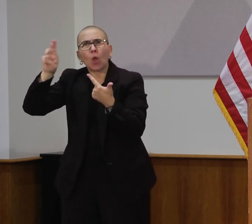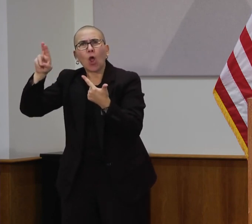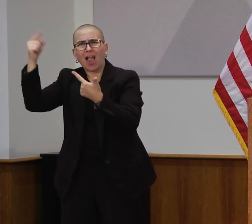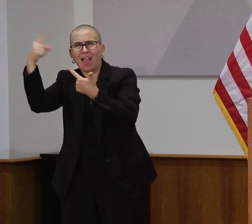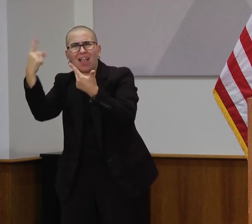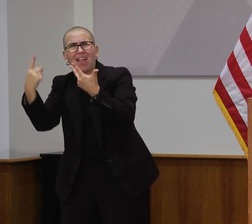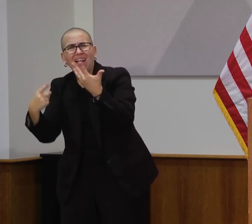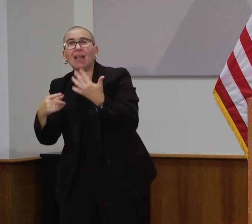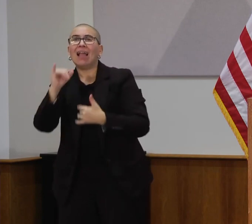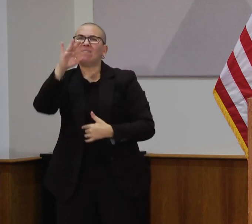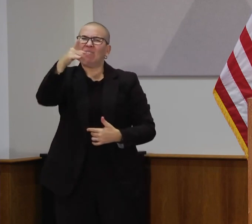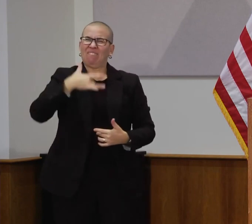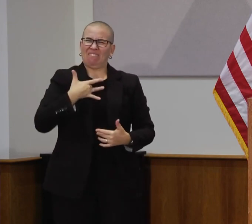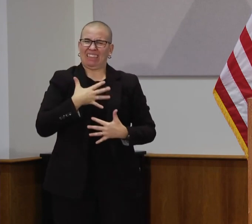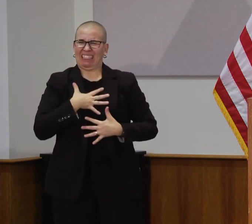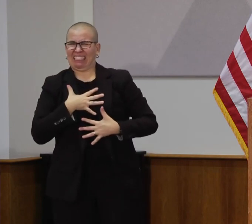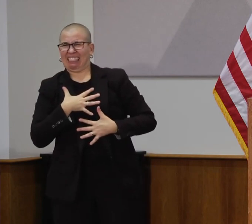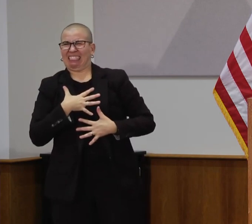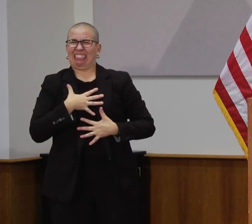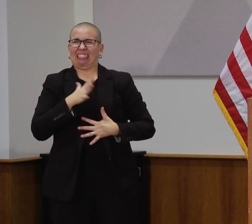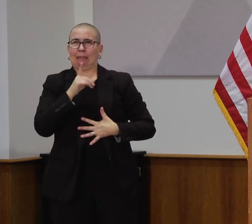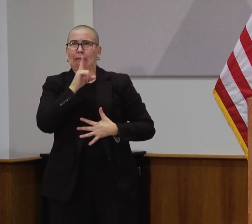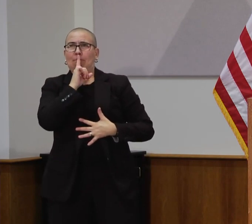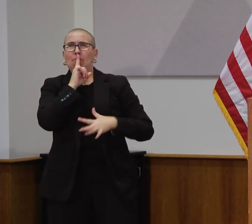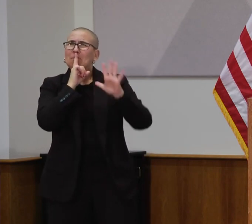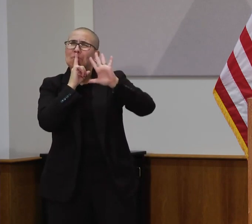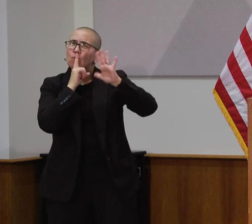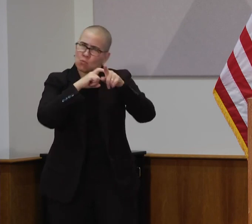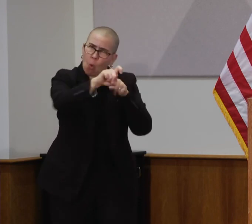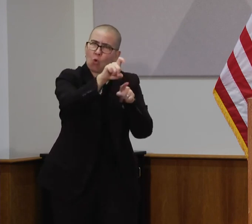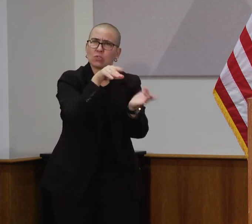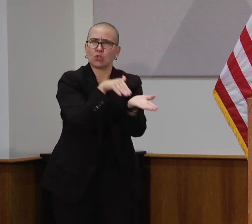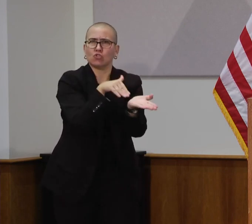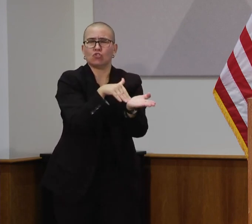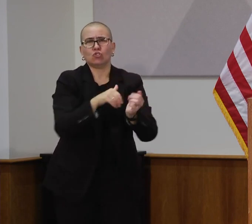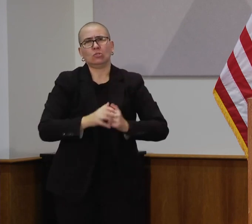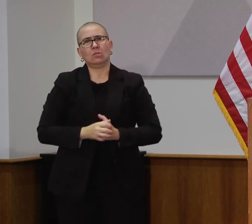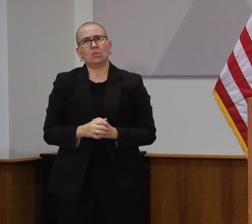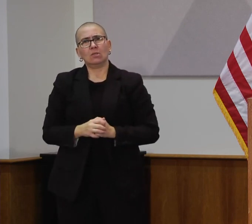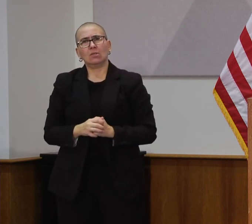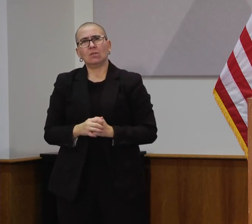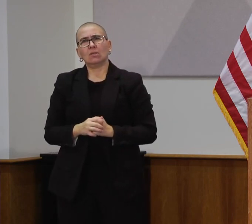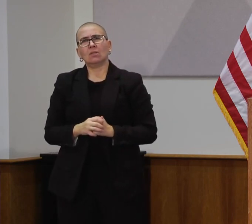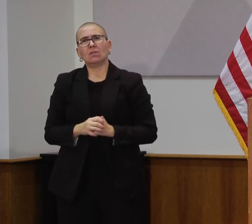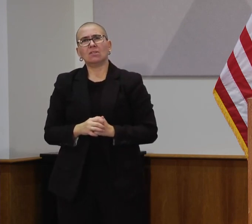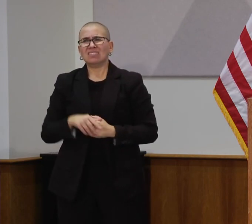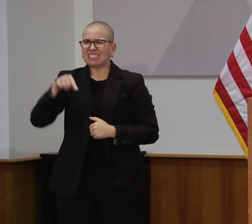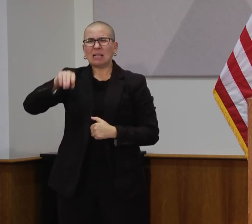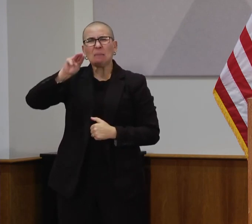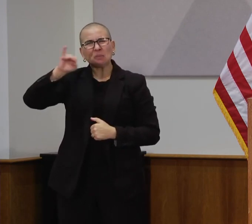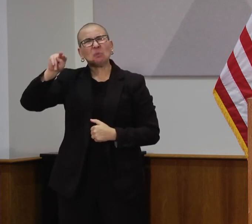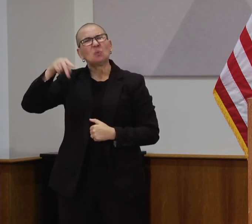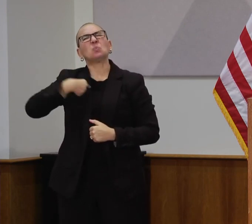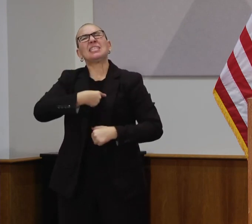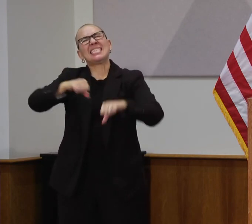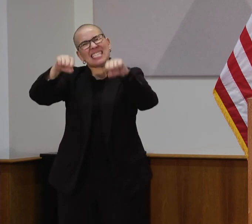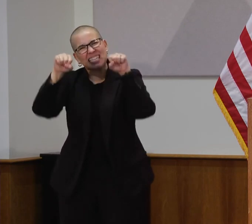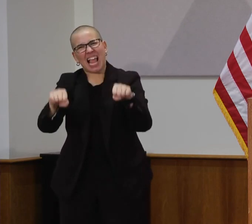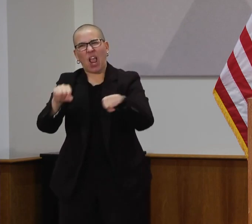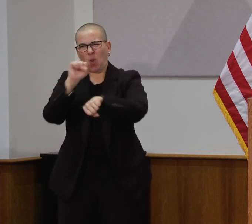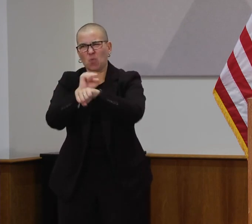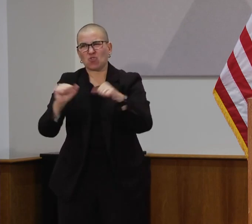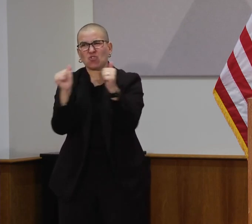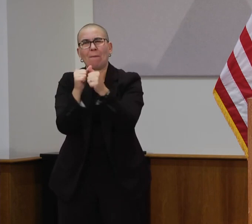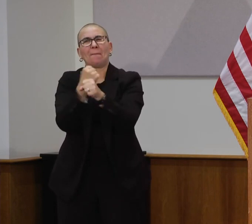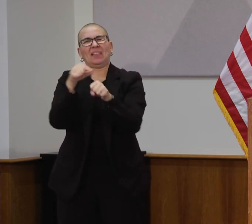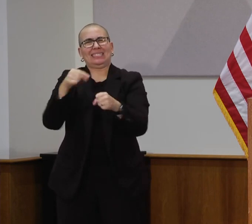be there for you. So let's keep showing the rest of the nation how Minnesotans can unite safely and still have fun. Thank